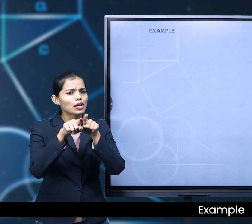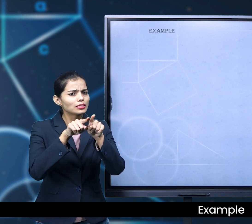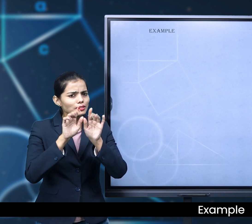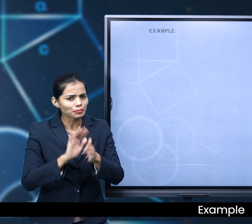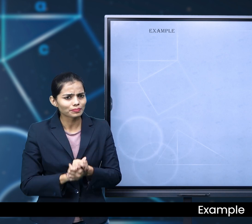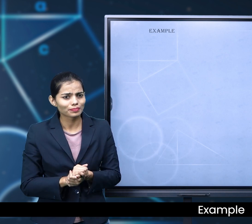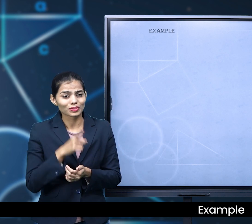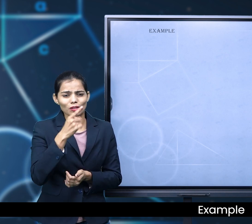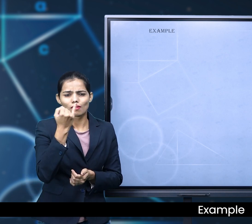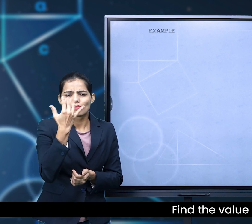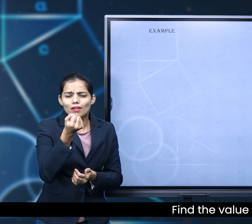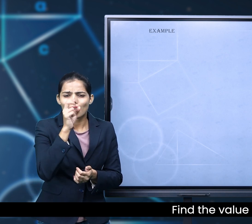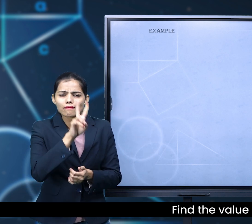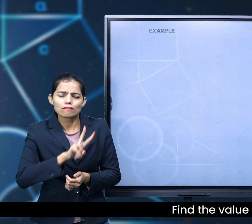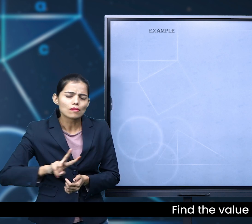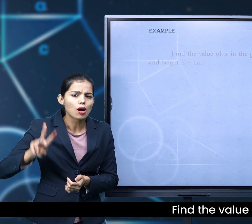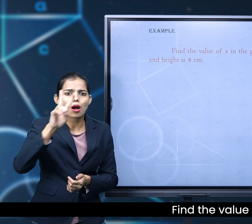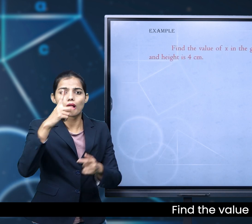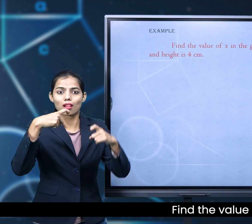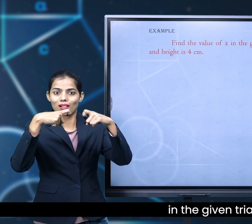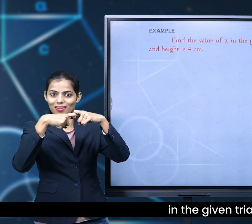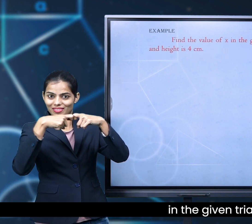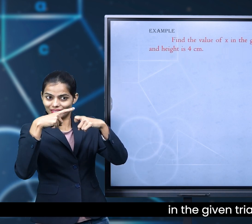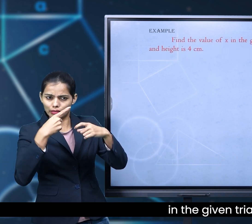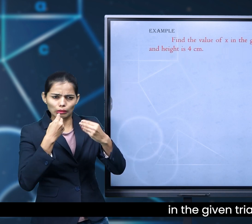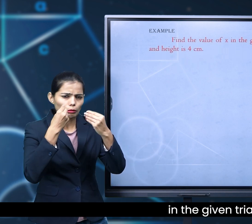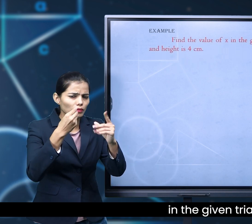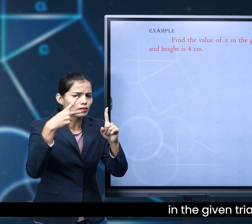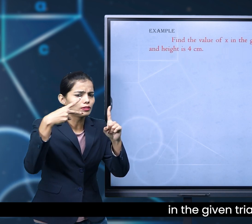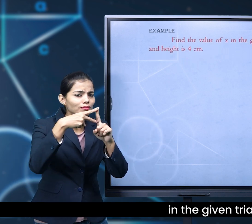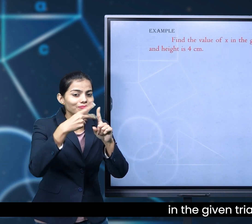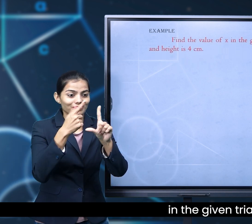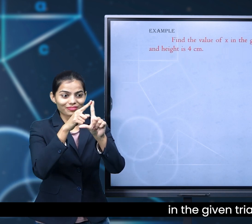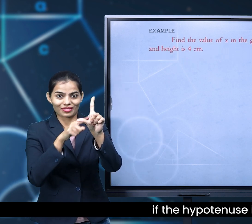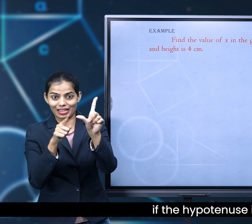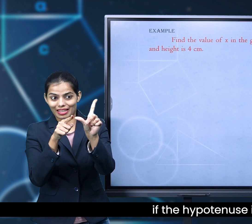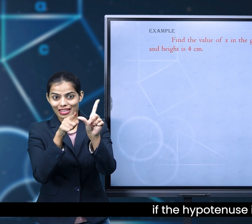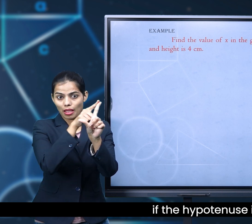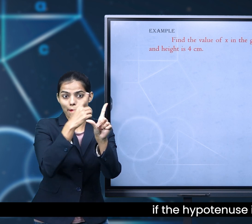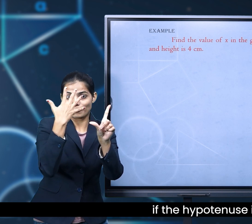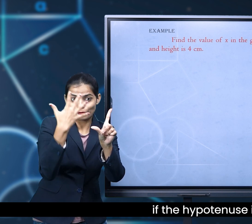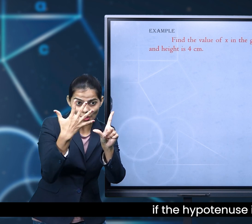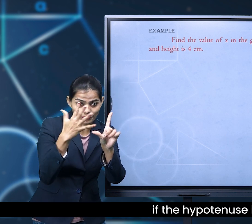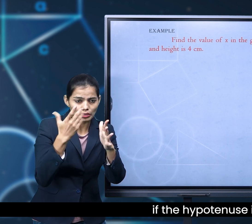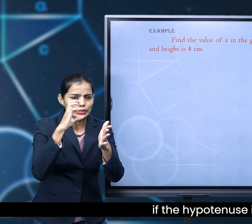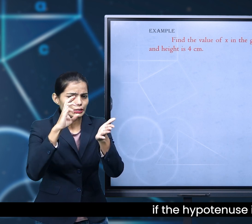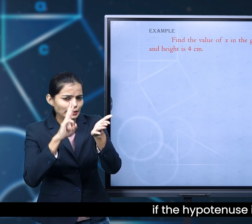Example. Find the value of x in the given triangle if the hypotenuse is 5